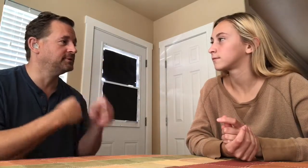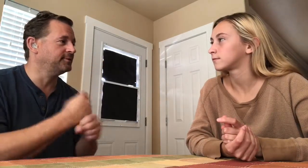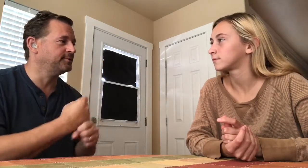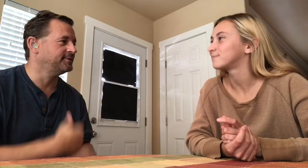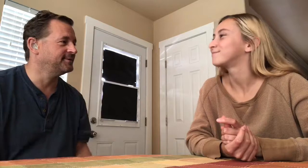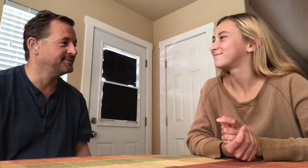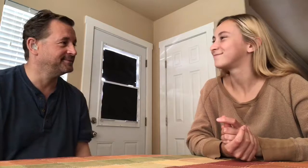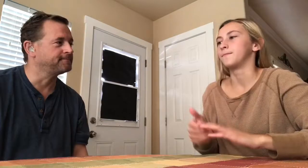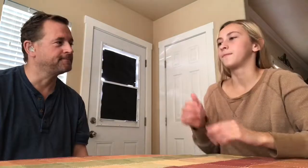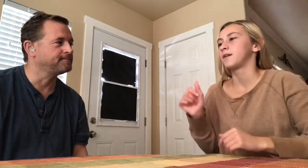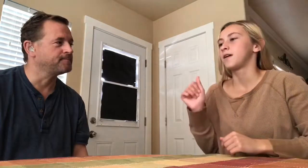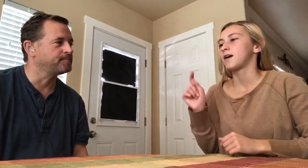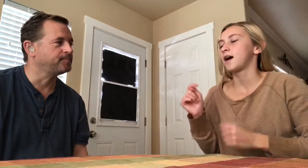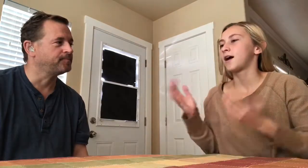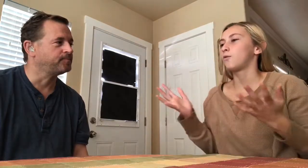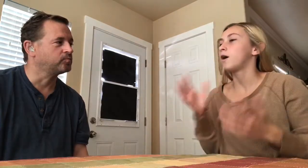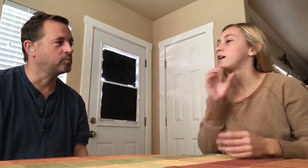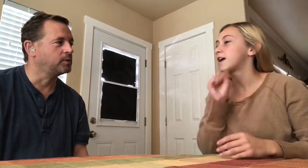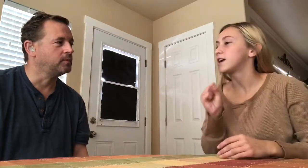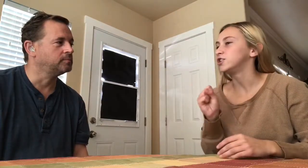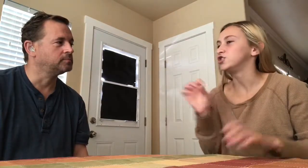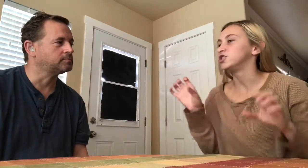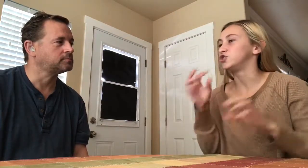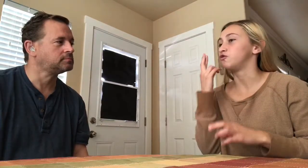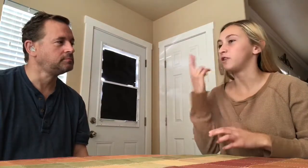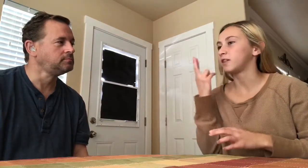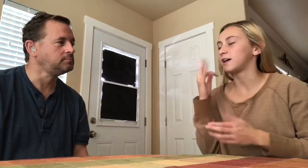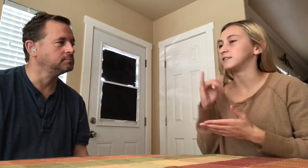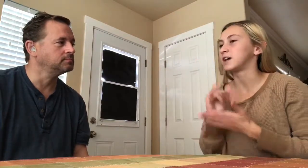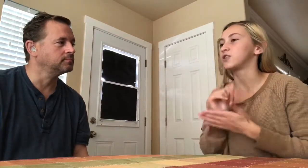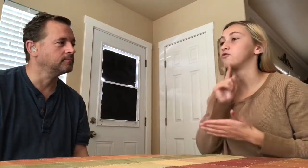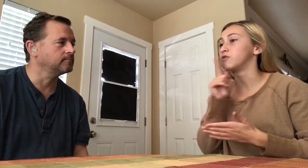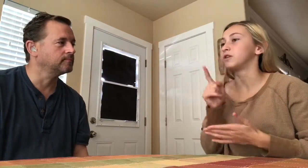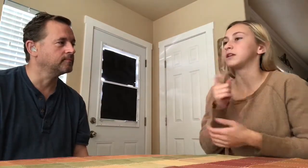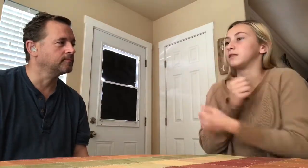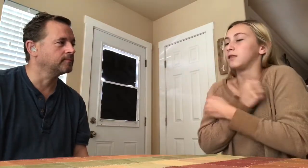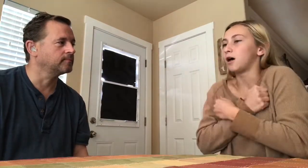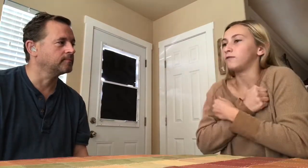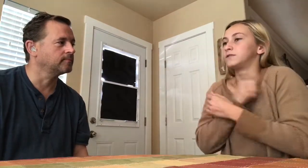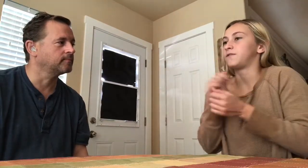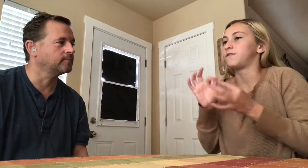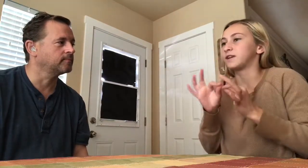year. At what age did you realize that you really loved